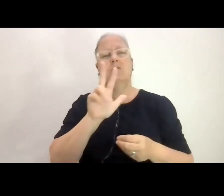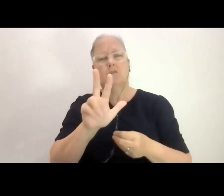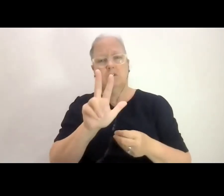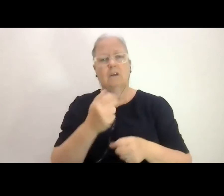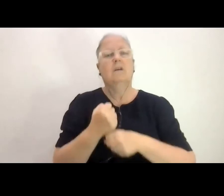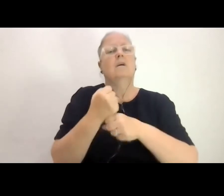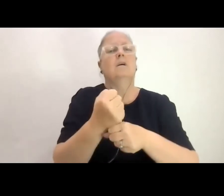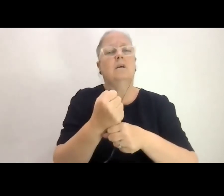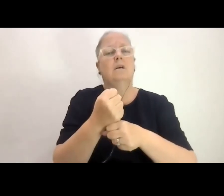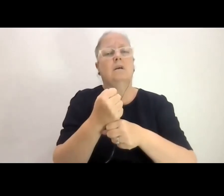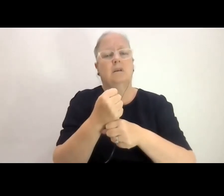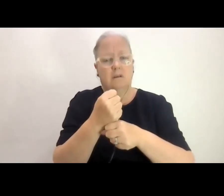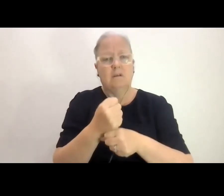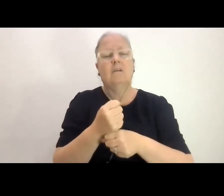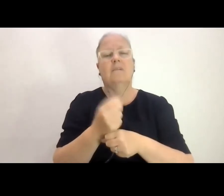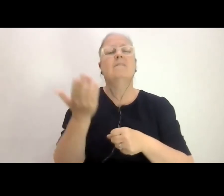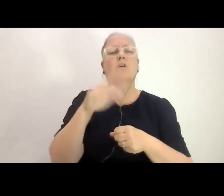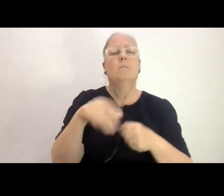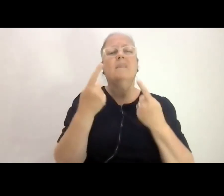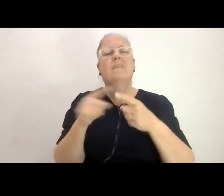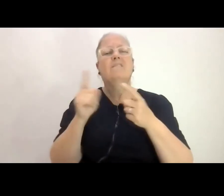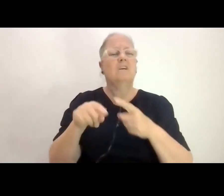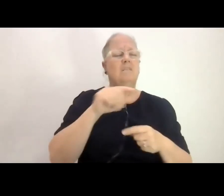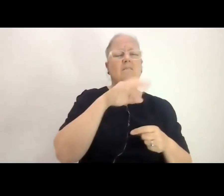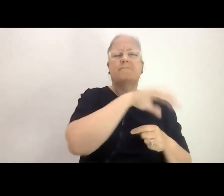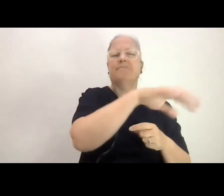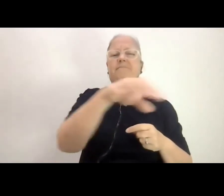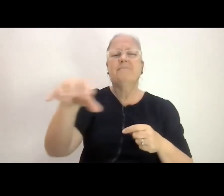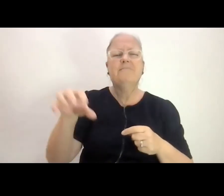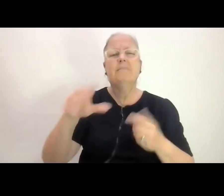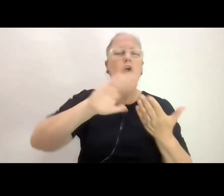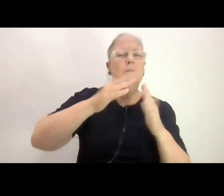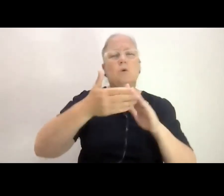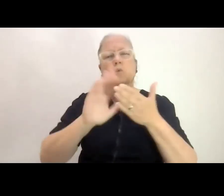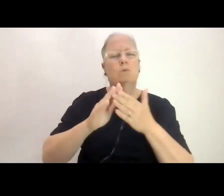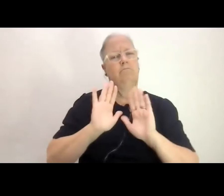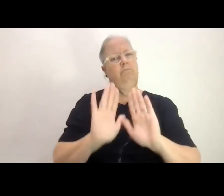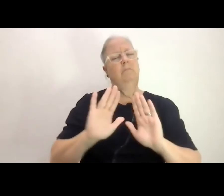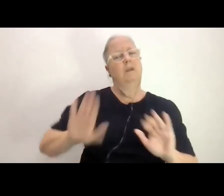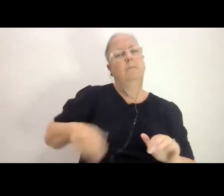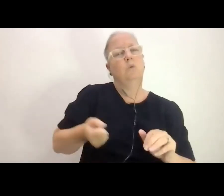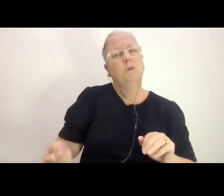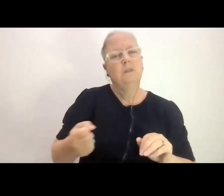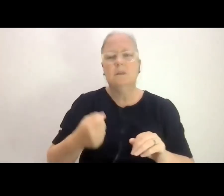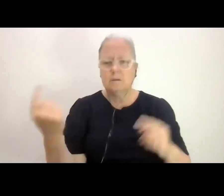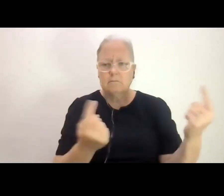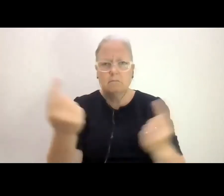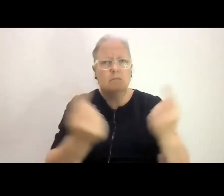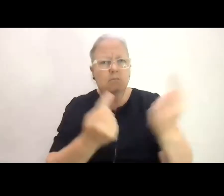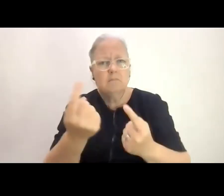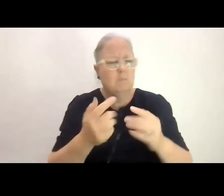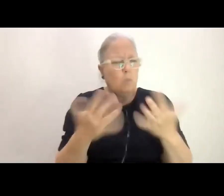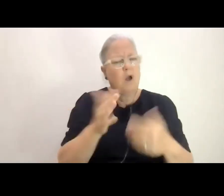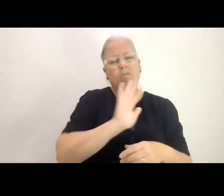from different vulnerable and marginalized community in Cambodia to get the perspective and also the